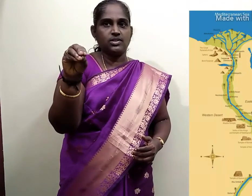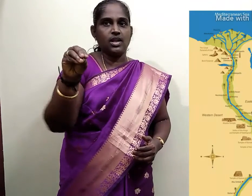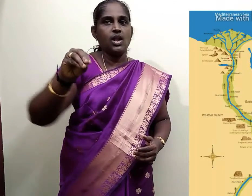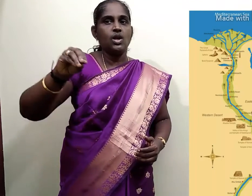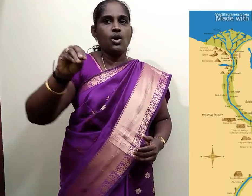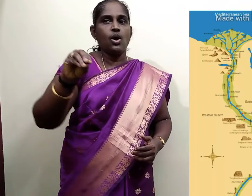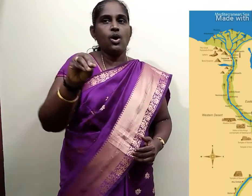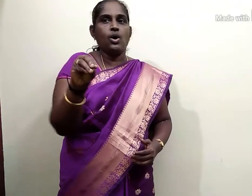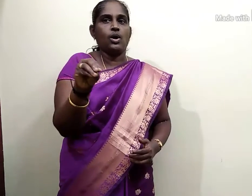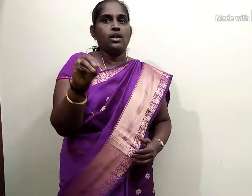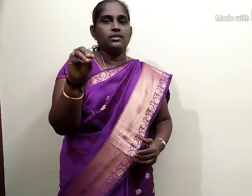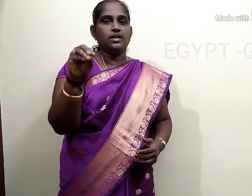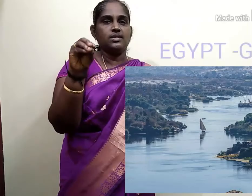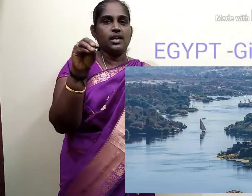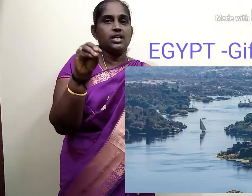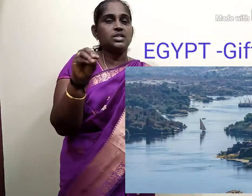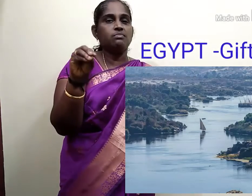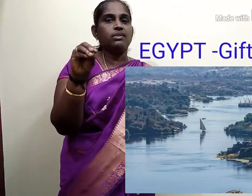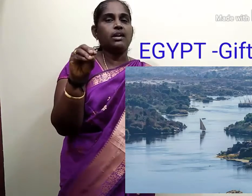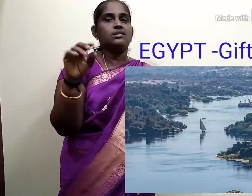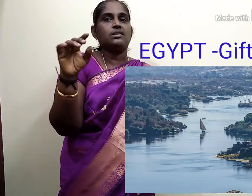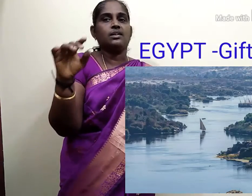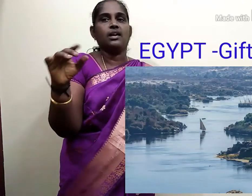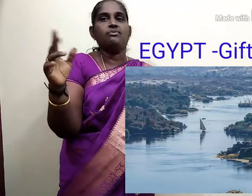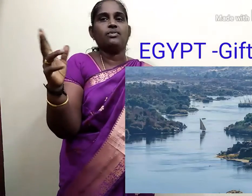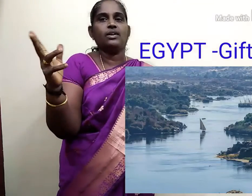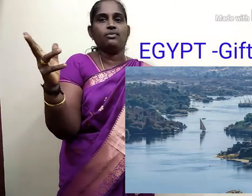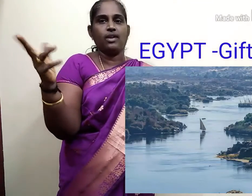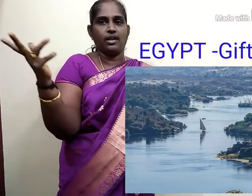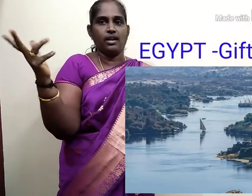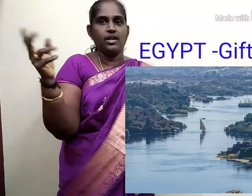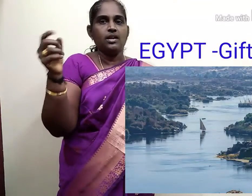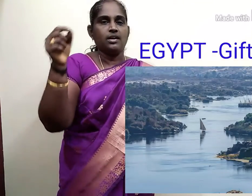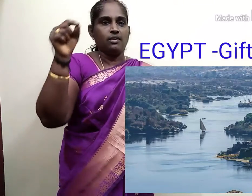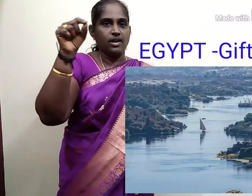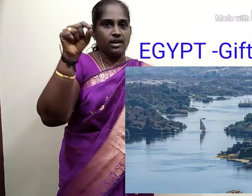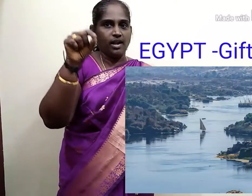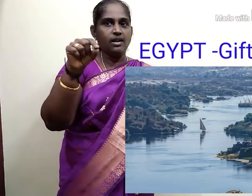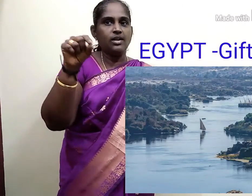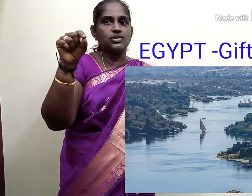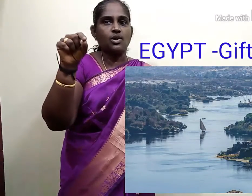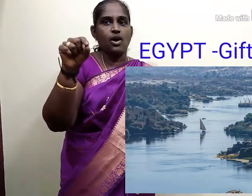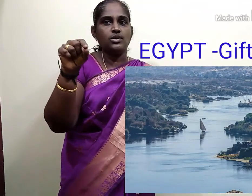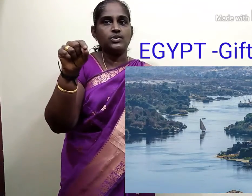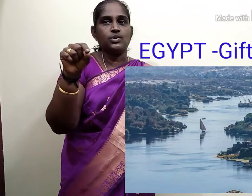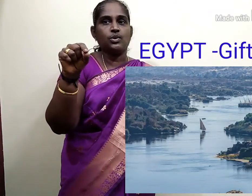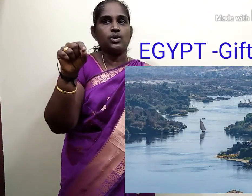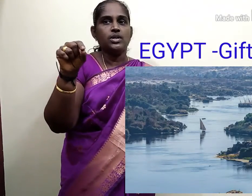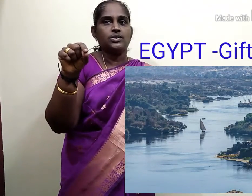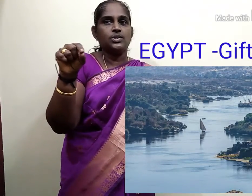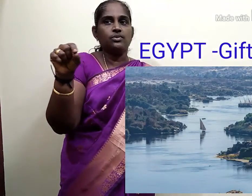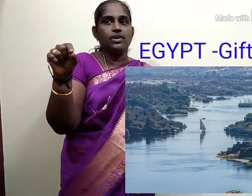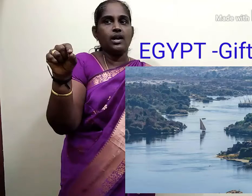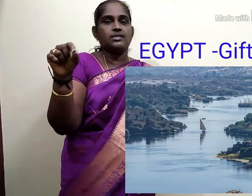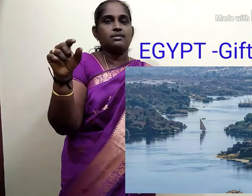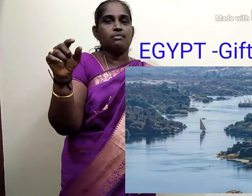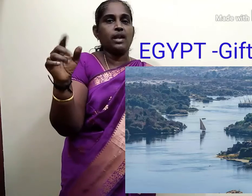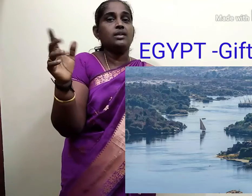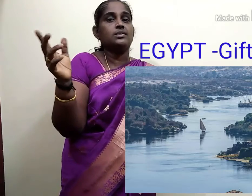history, Paul, this Egypt is the gift of Nile. River Nile is also serving as a means